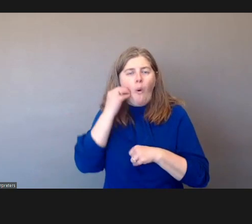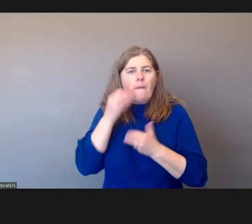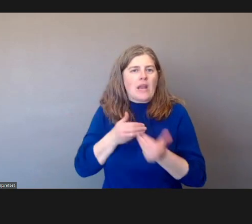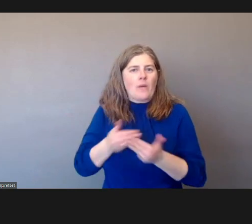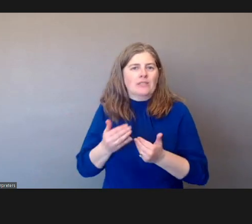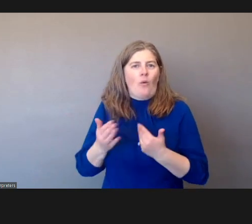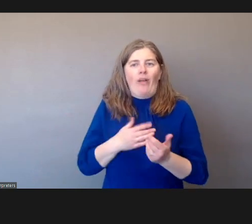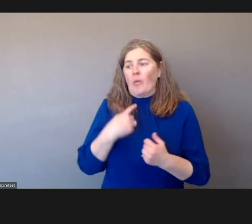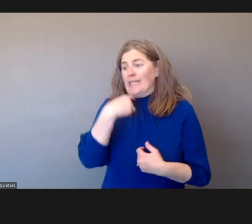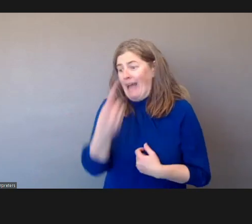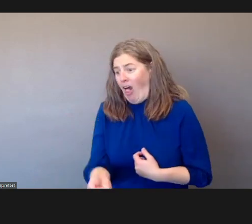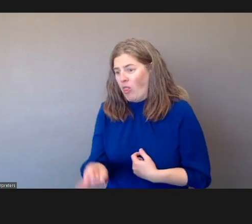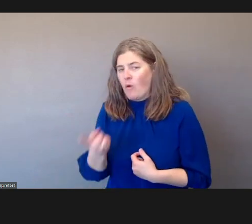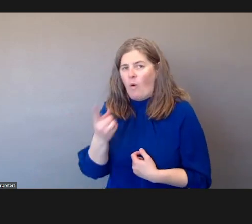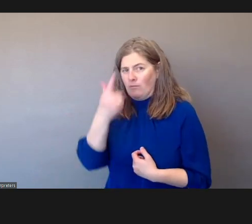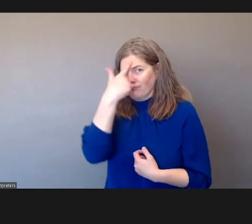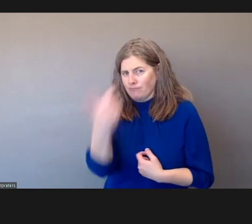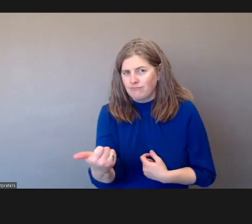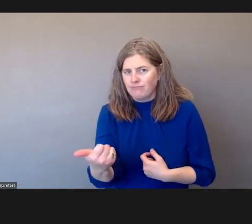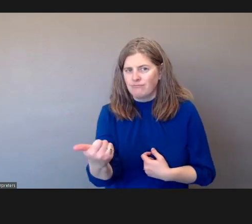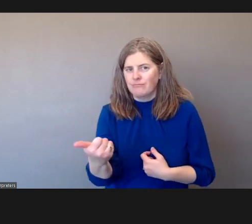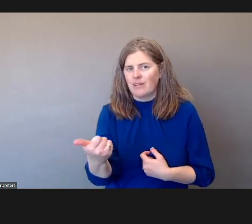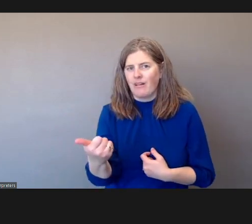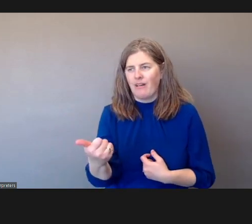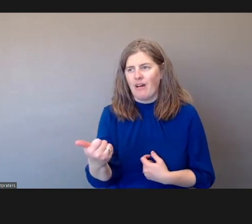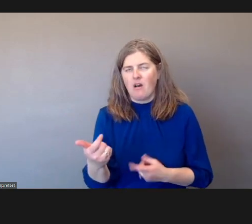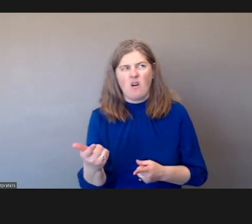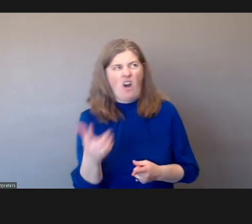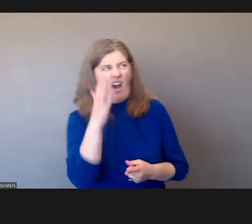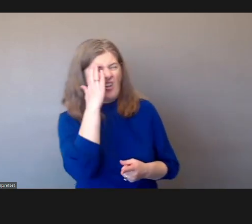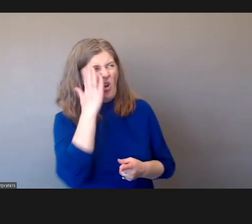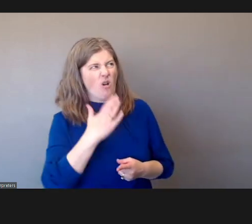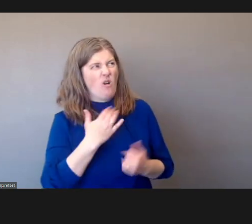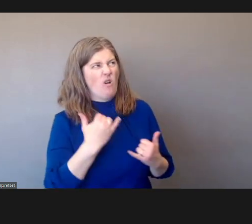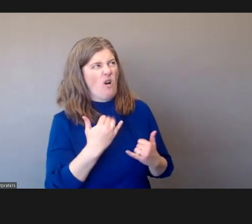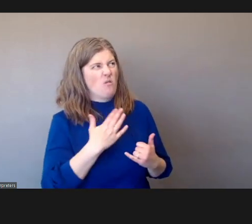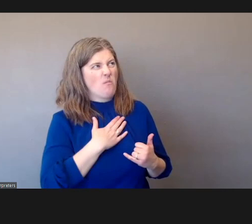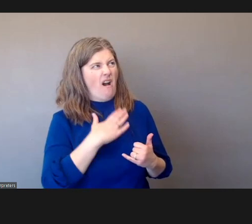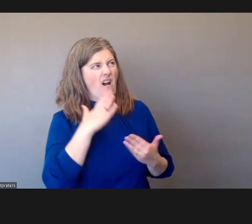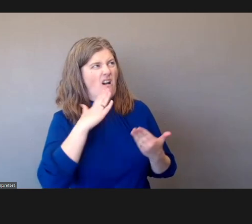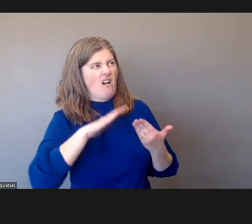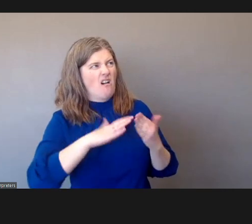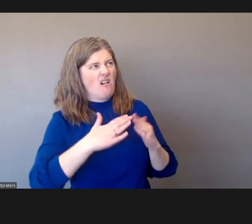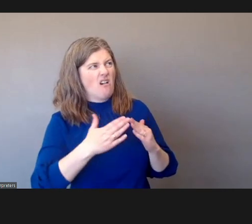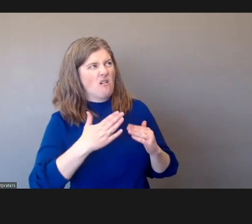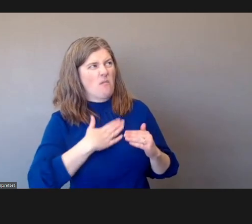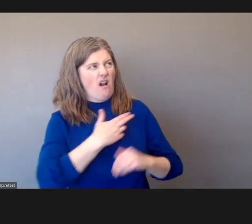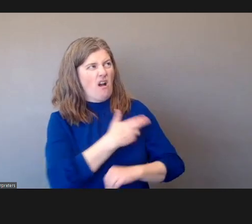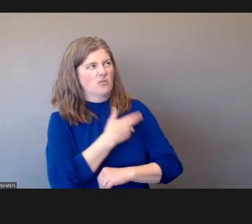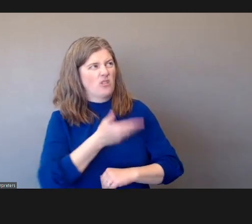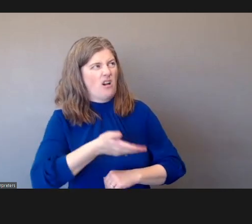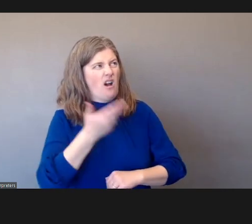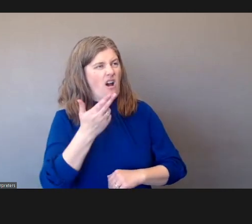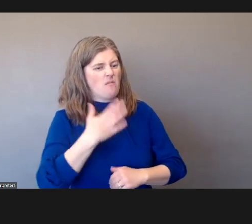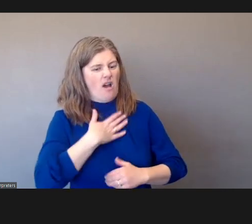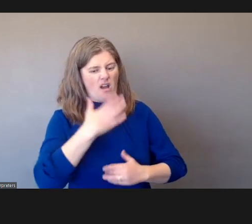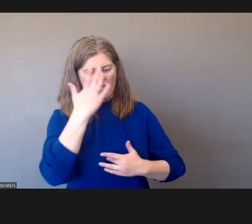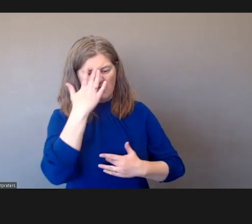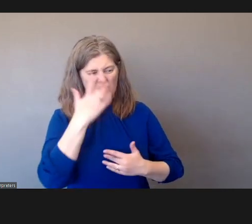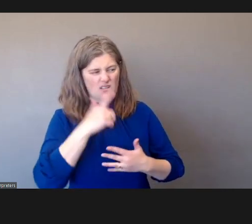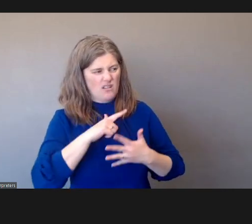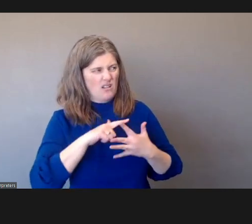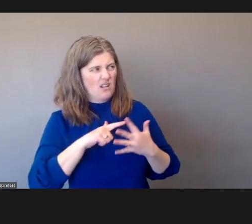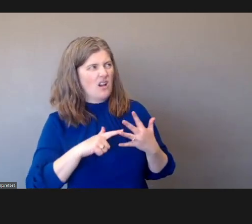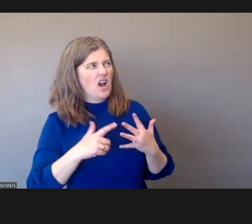them to or not. So when they know their hospitals in their community are full, or case rates are high, or they have someone sick in their family,